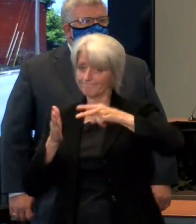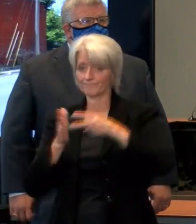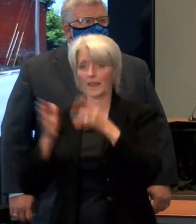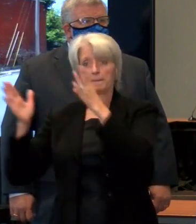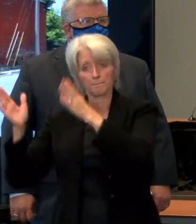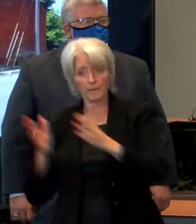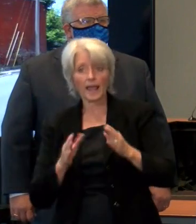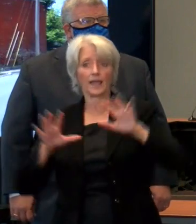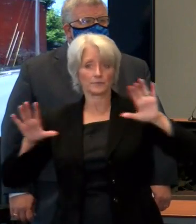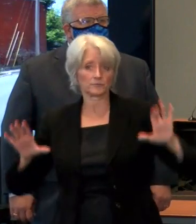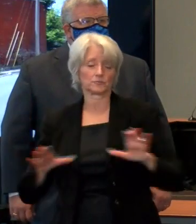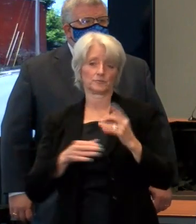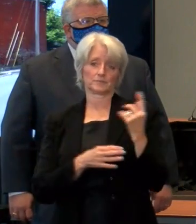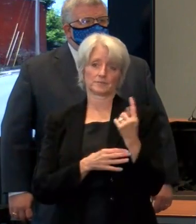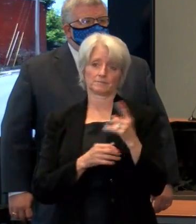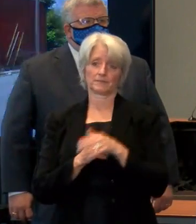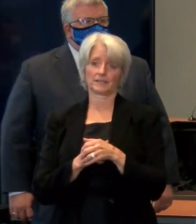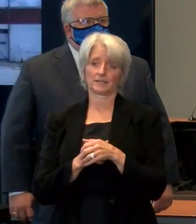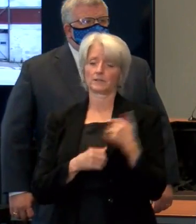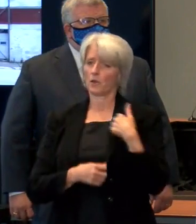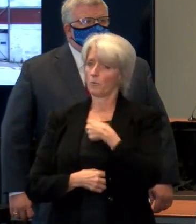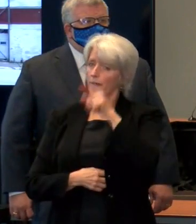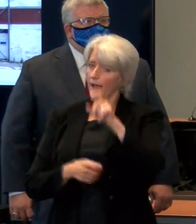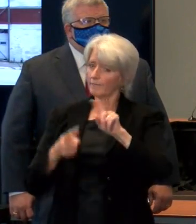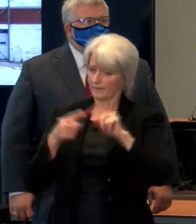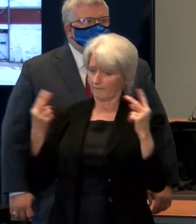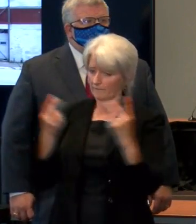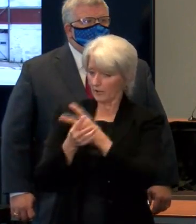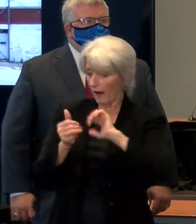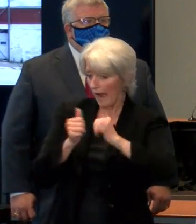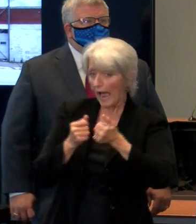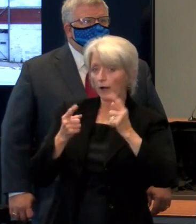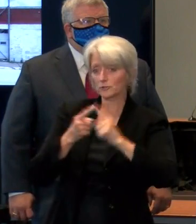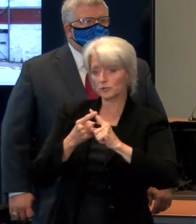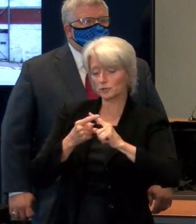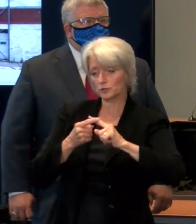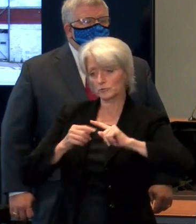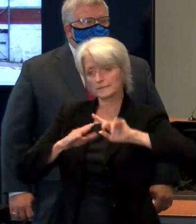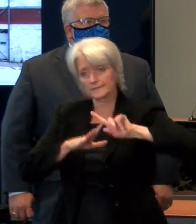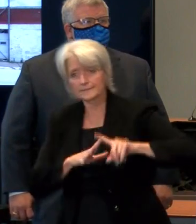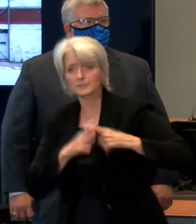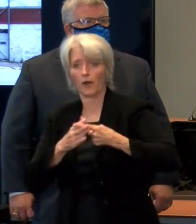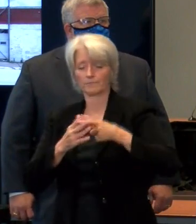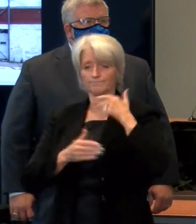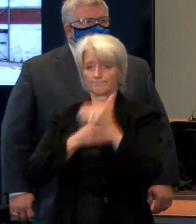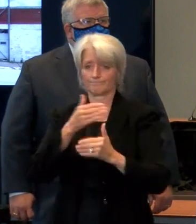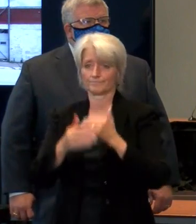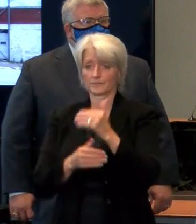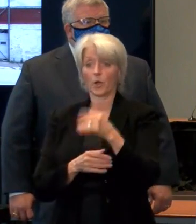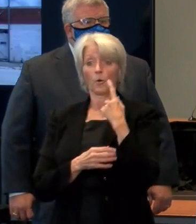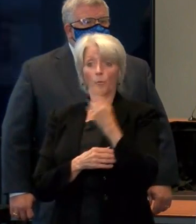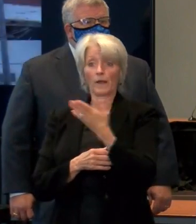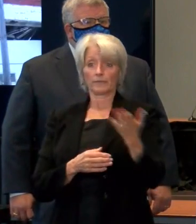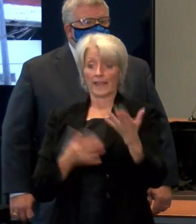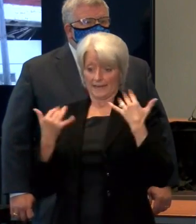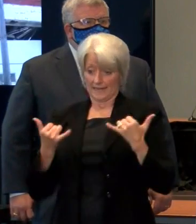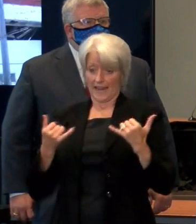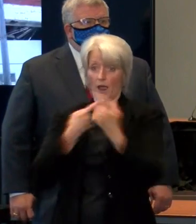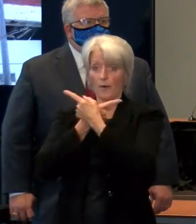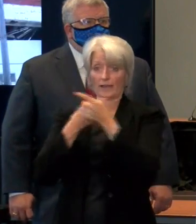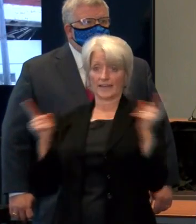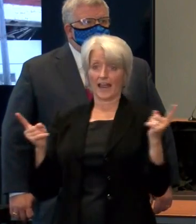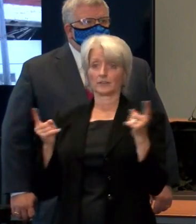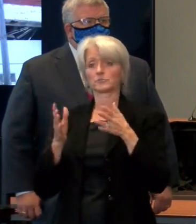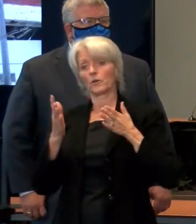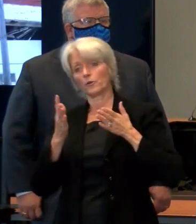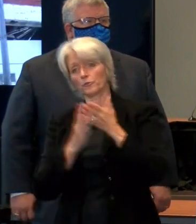development. And so we had to figure out different ways to spur that. And so one of the things that we plan to do, and we're planning to announce right now through a